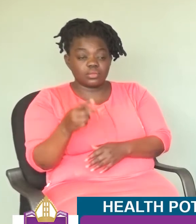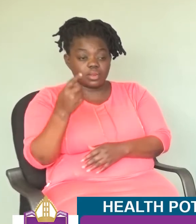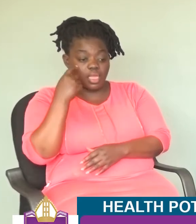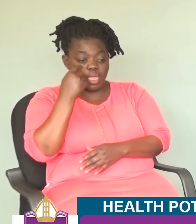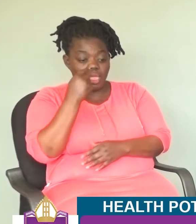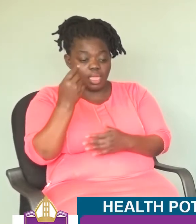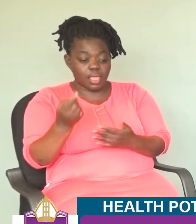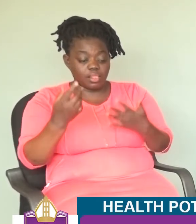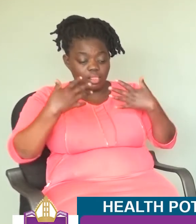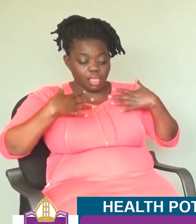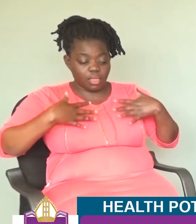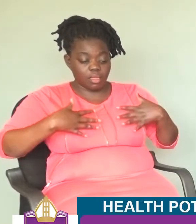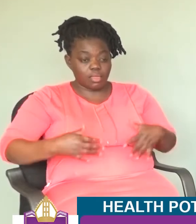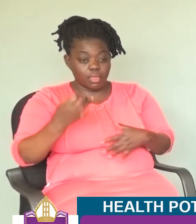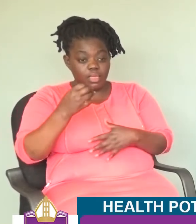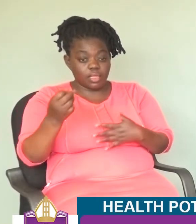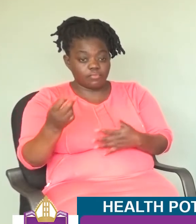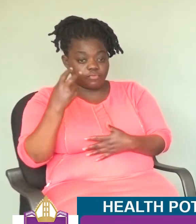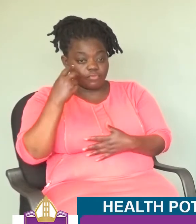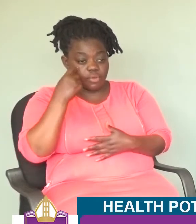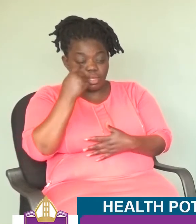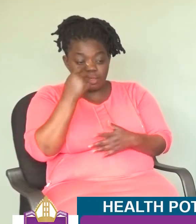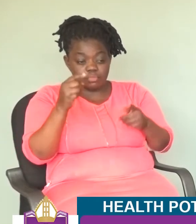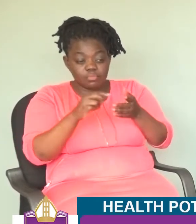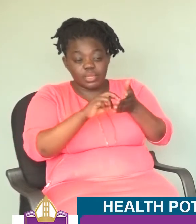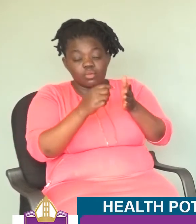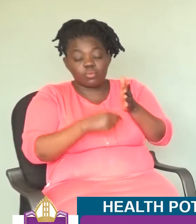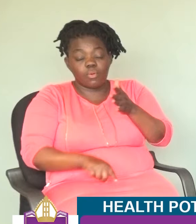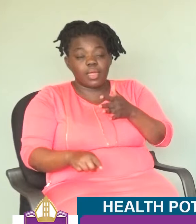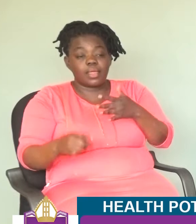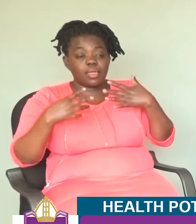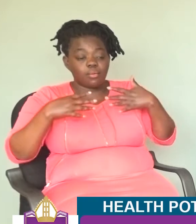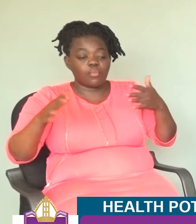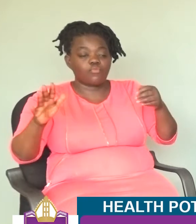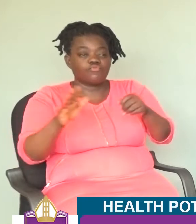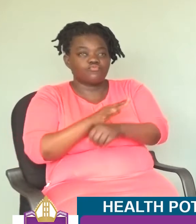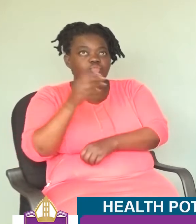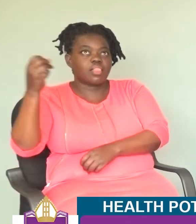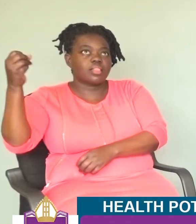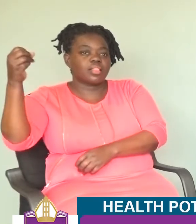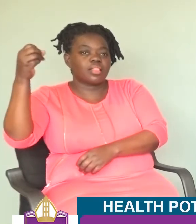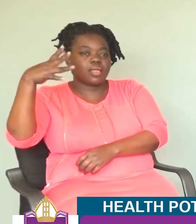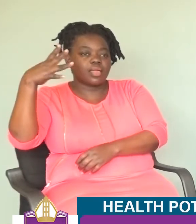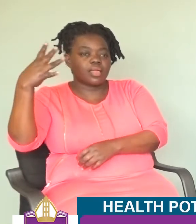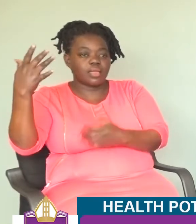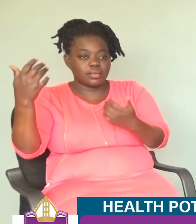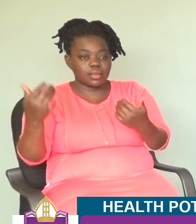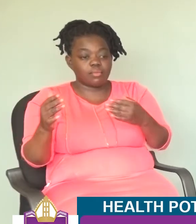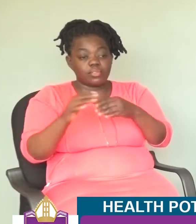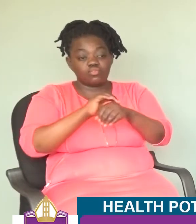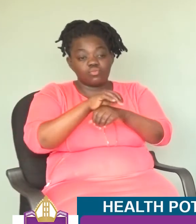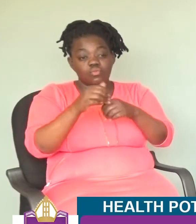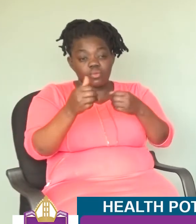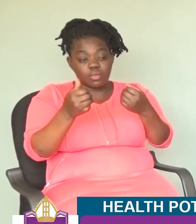body. So if eye is sound, your whole body will be full of light. And so we are in the business of creating